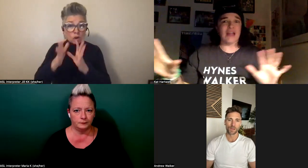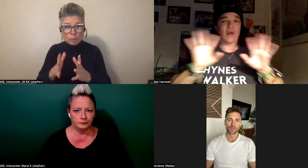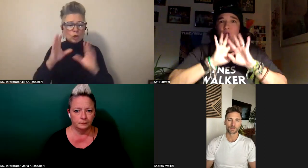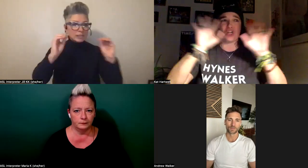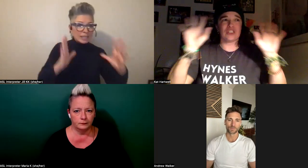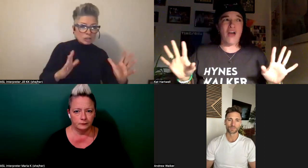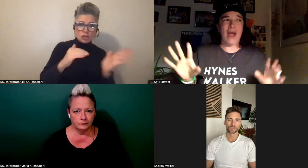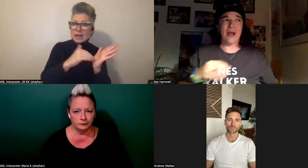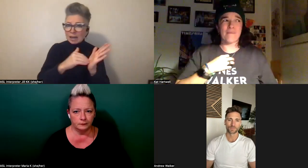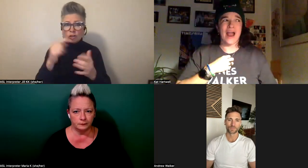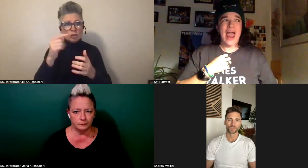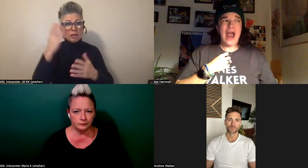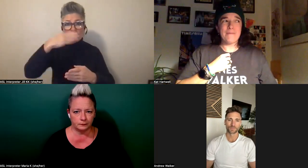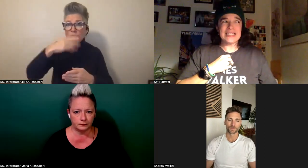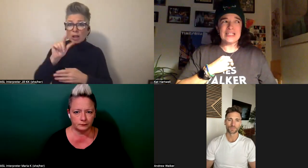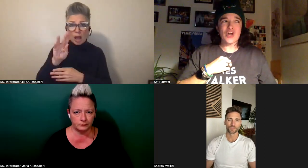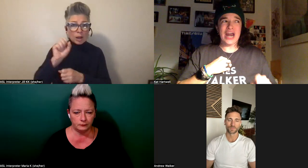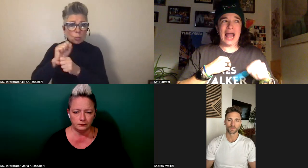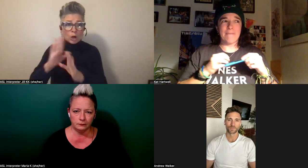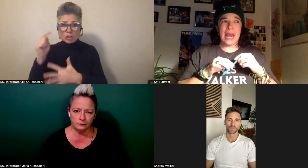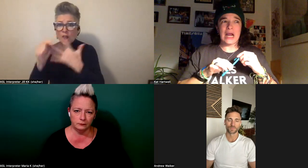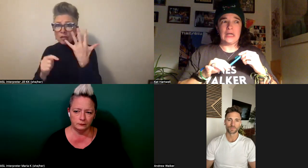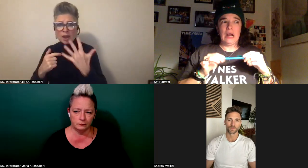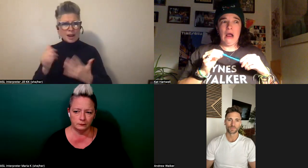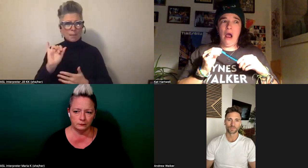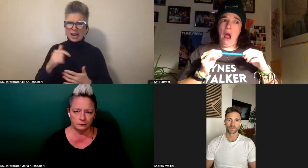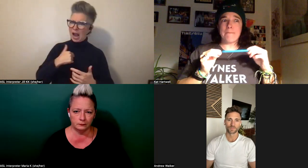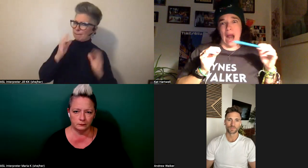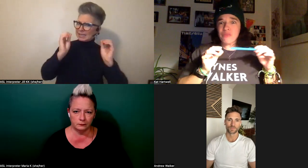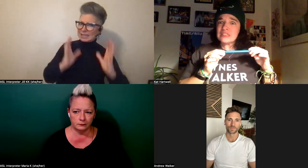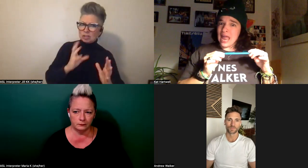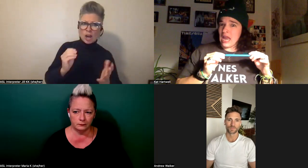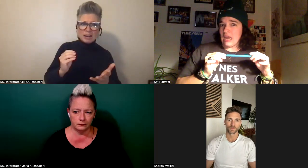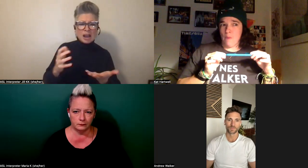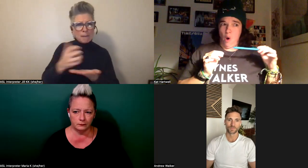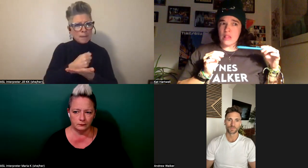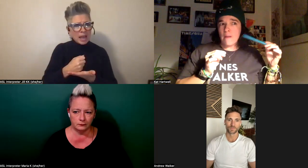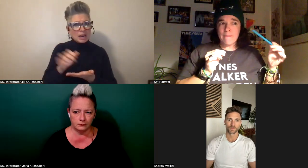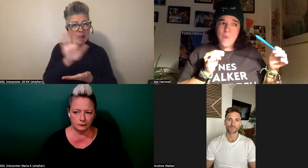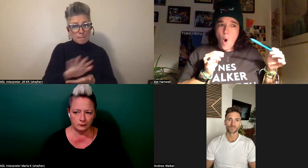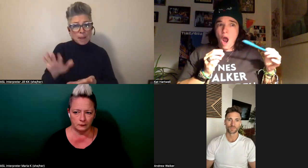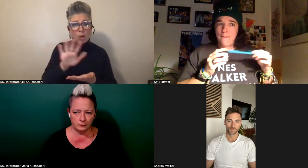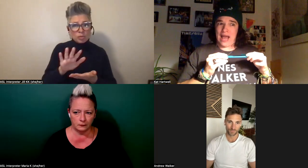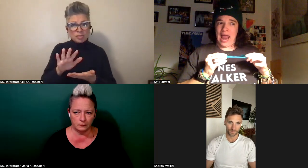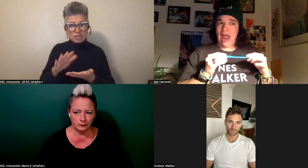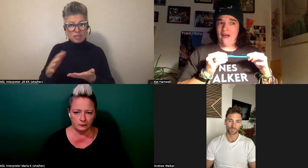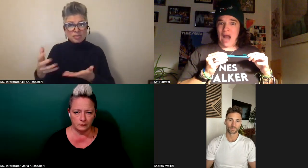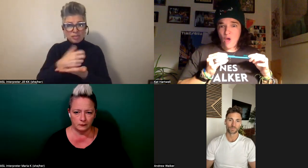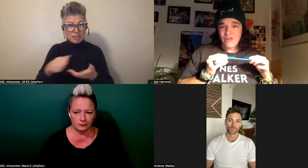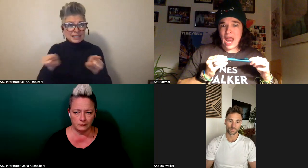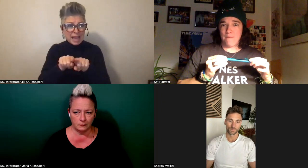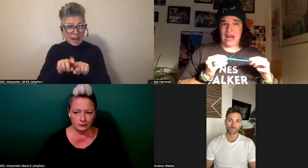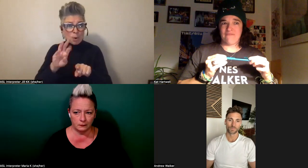doctors, frontline workers, and all that. But I'm like, I'm a teacher and I make about the same or a little bit more, but I